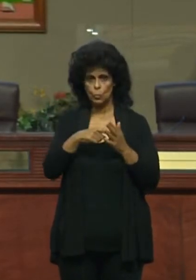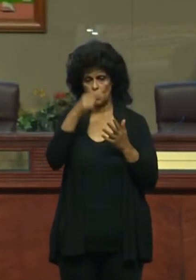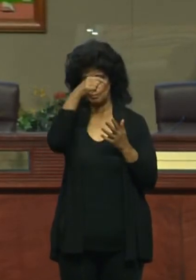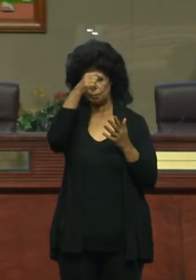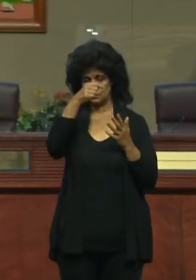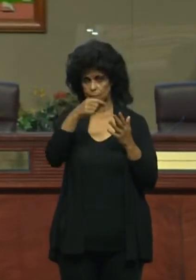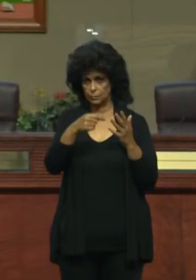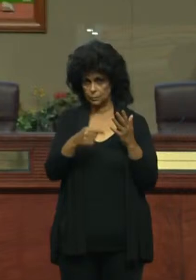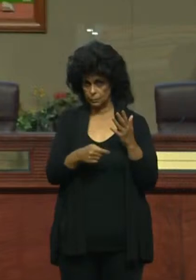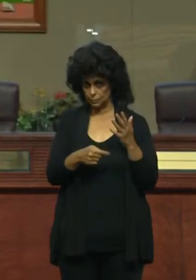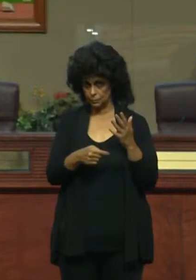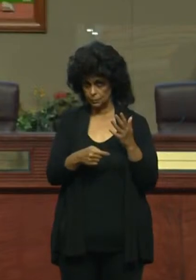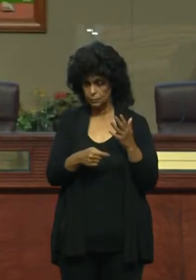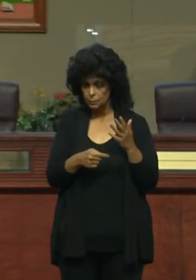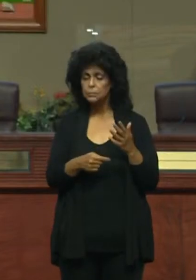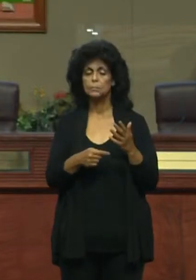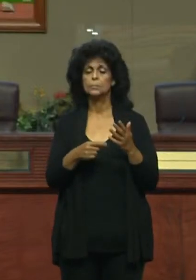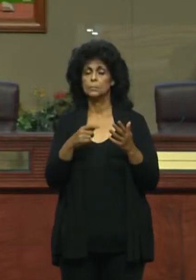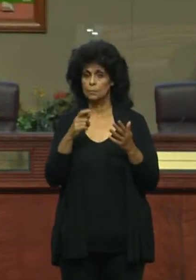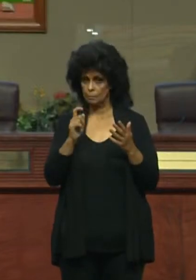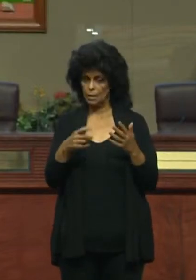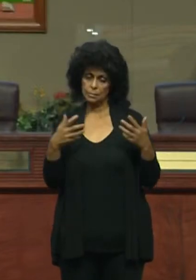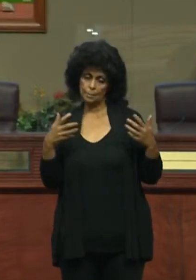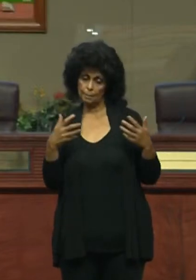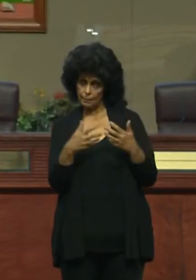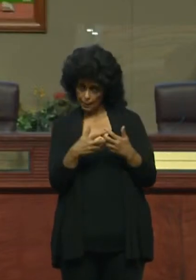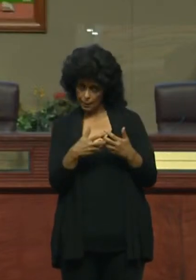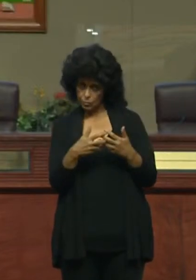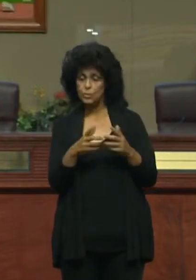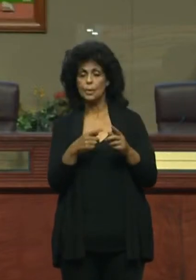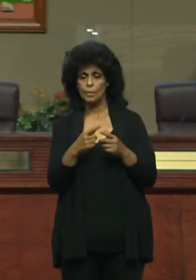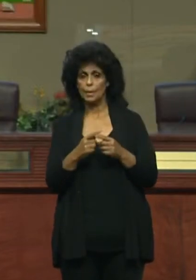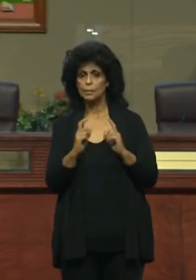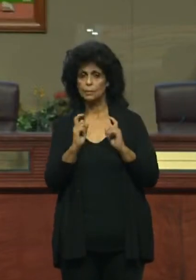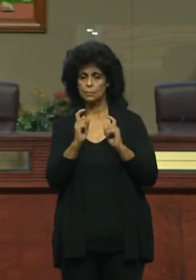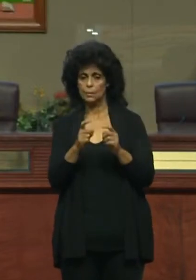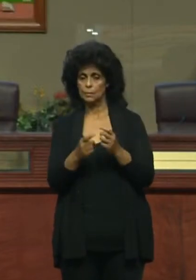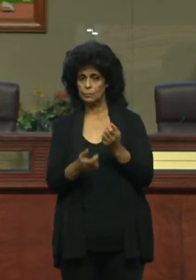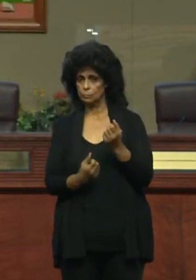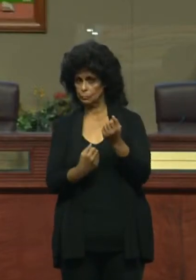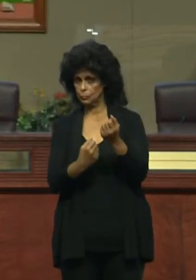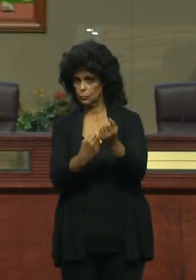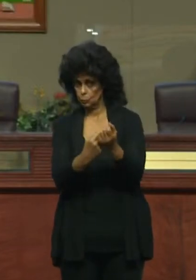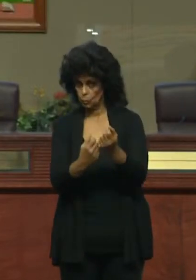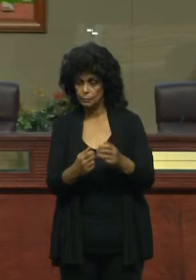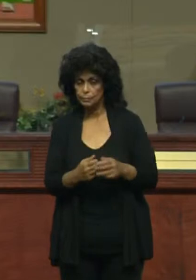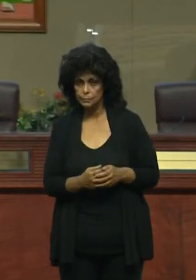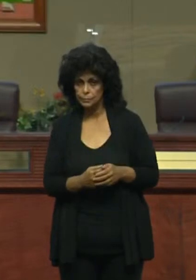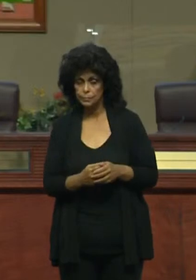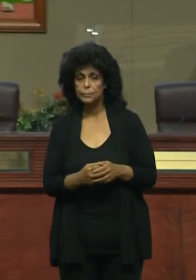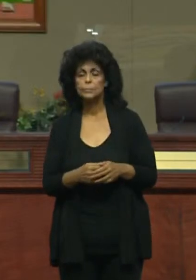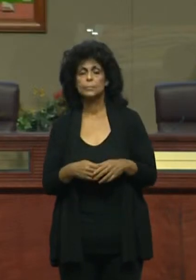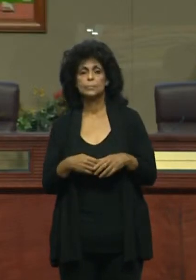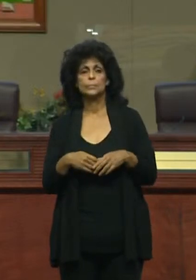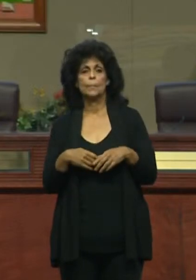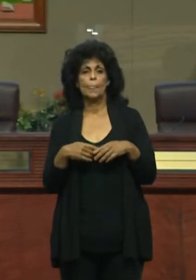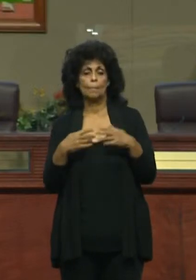for receipt. Primarily, the existing rental assistance program is aimed